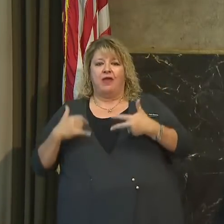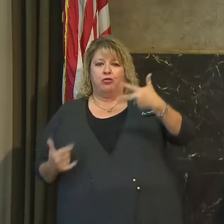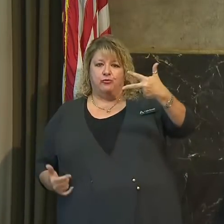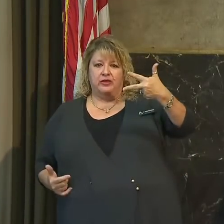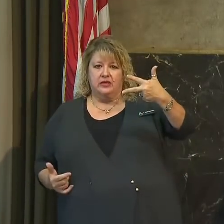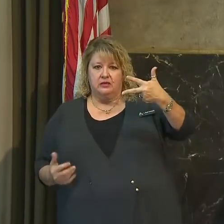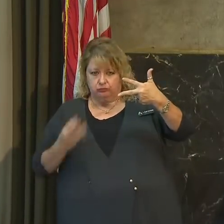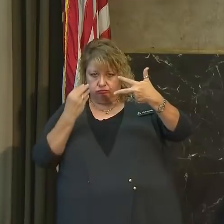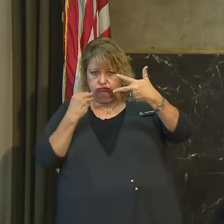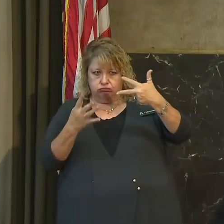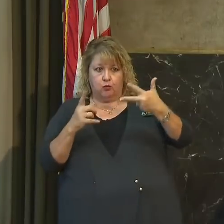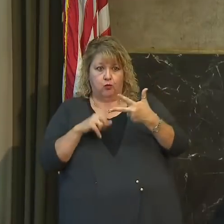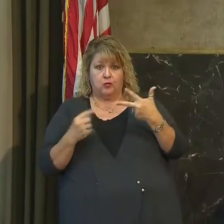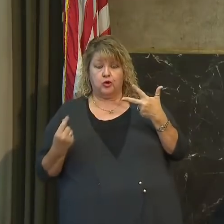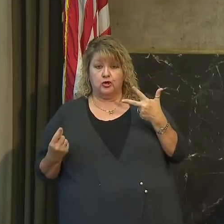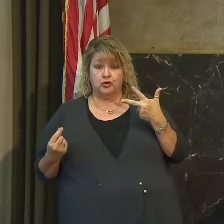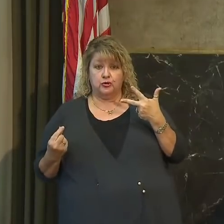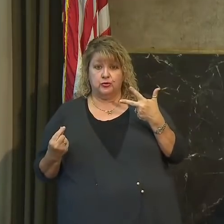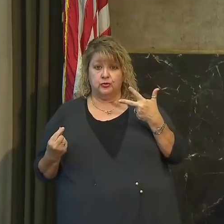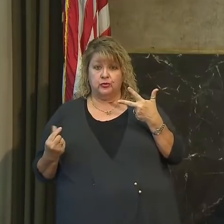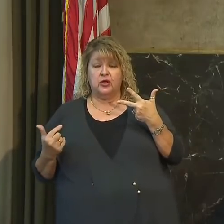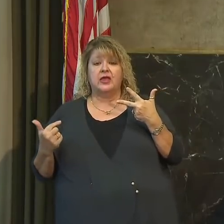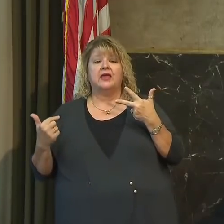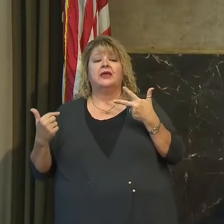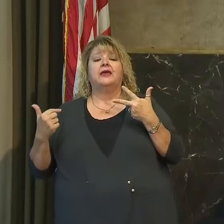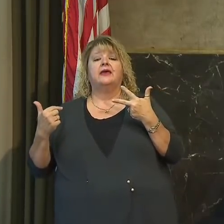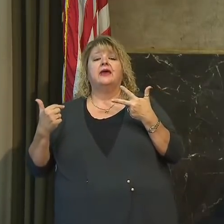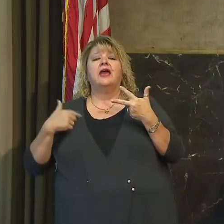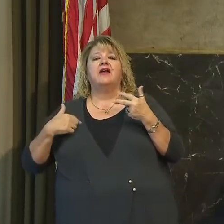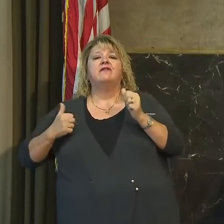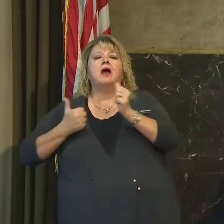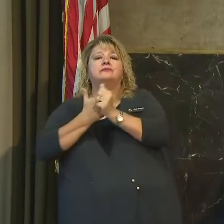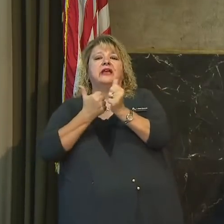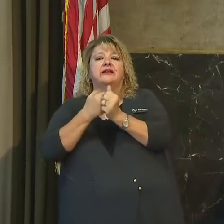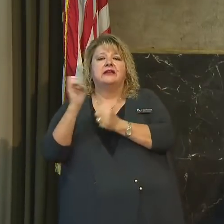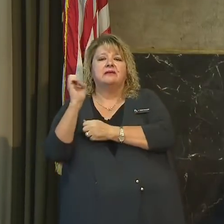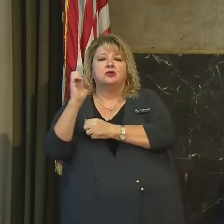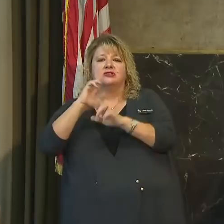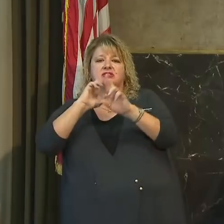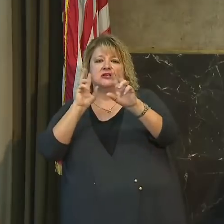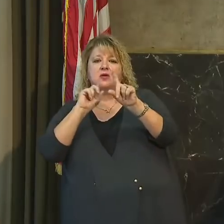updated my public health emergency order on COVID, and on Monday,